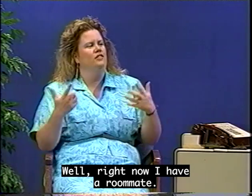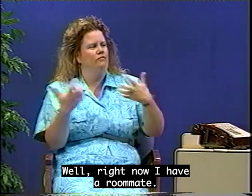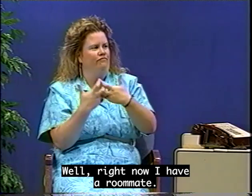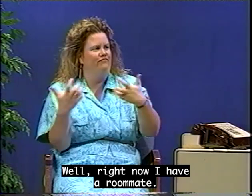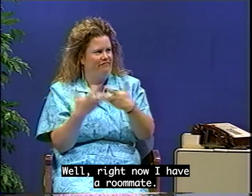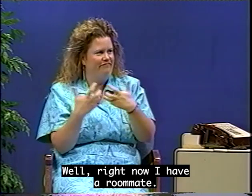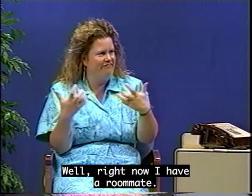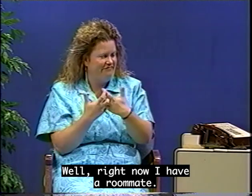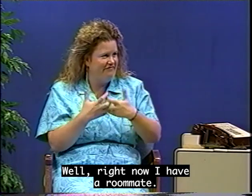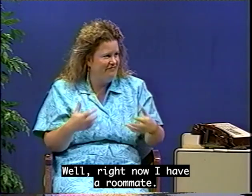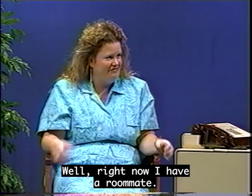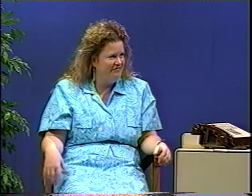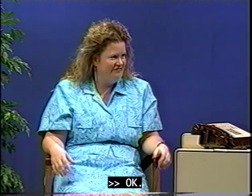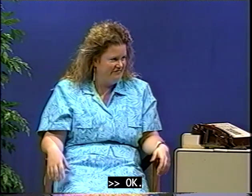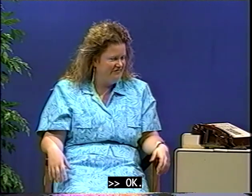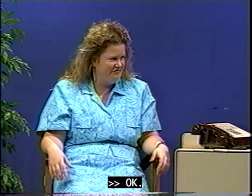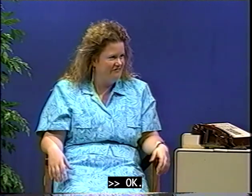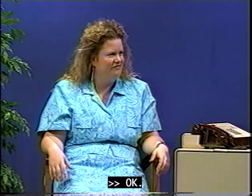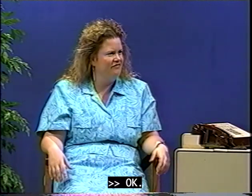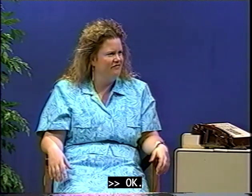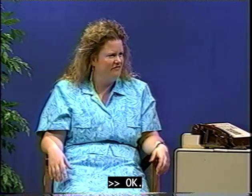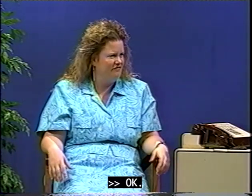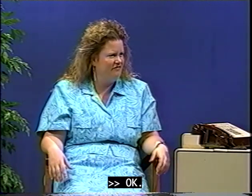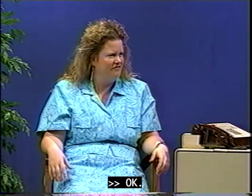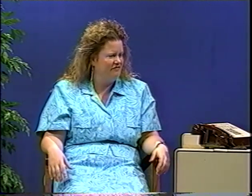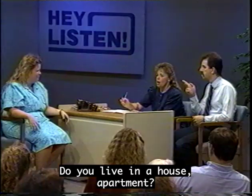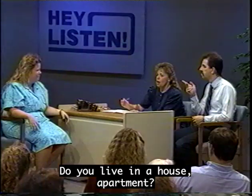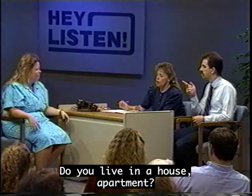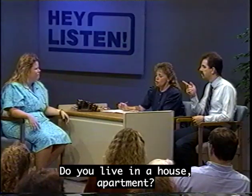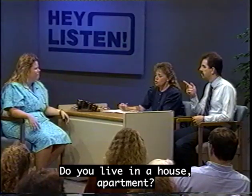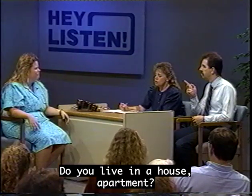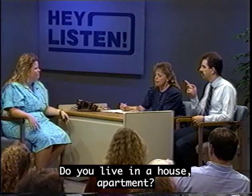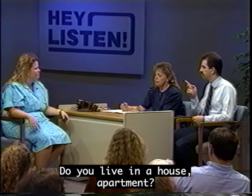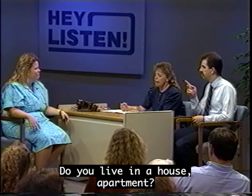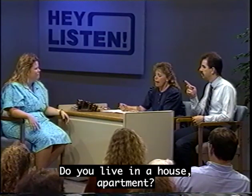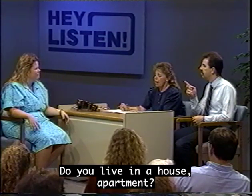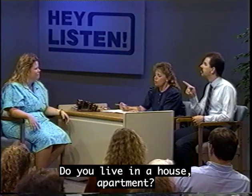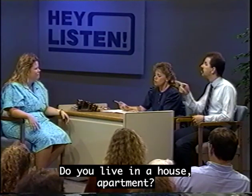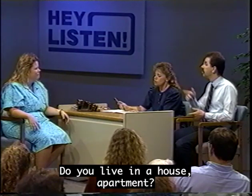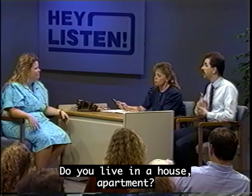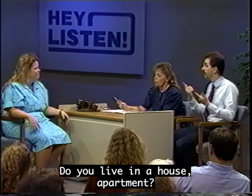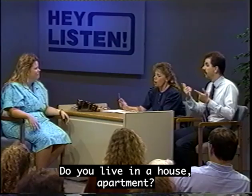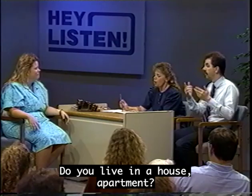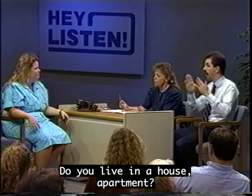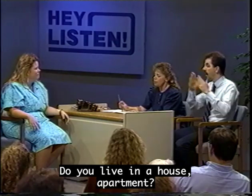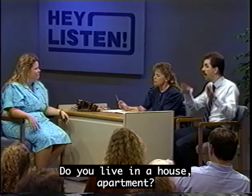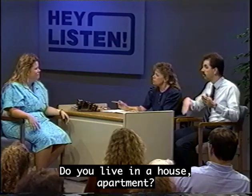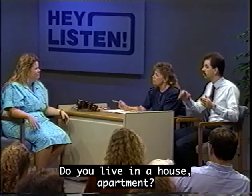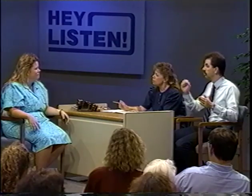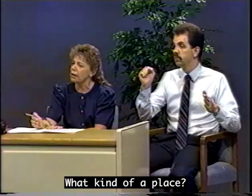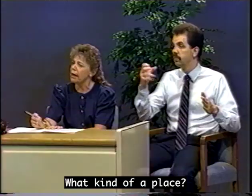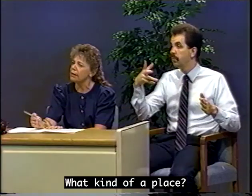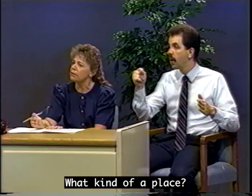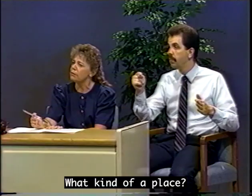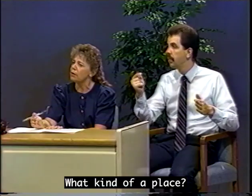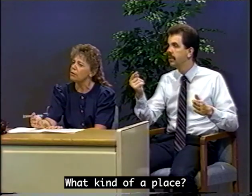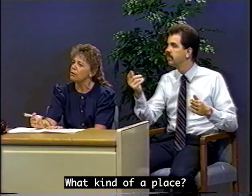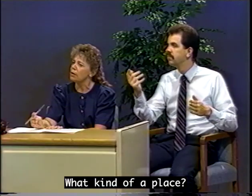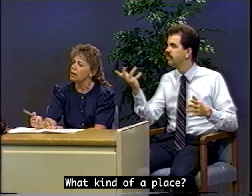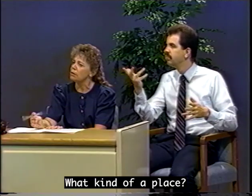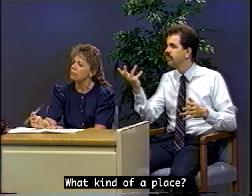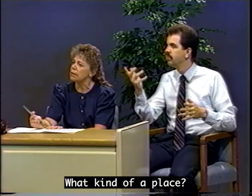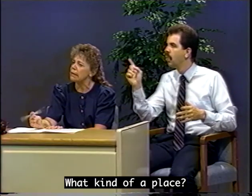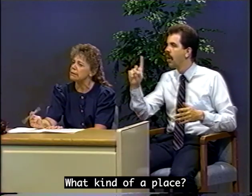Well, right now, I have a roommate. Okay. Do you live in a house, apartment, or what kind of